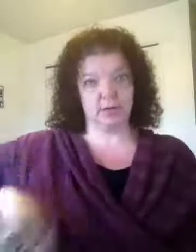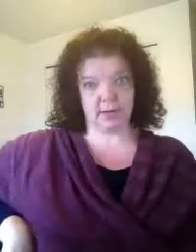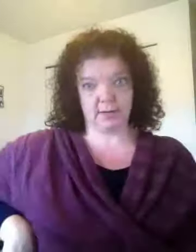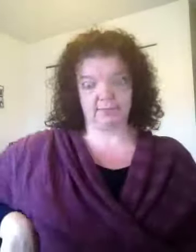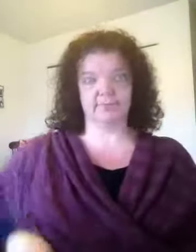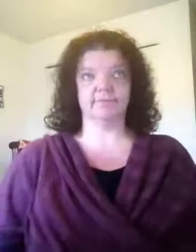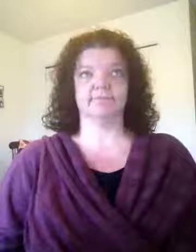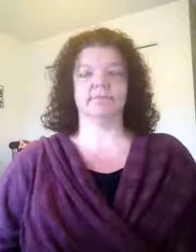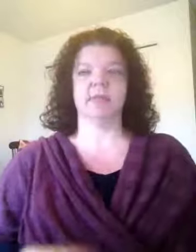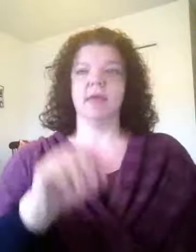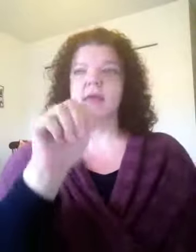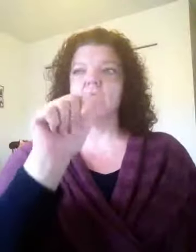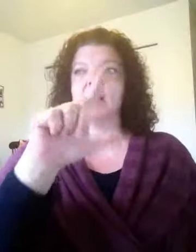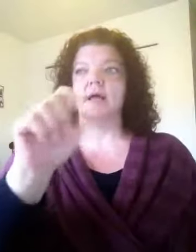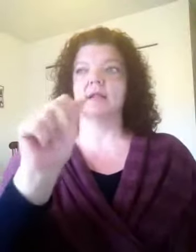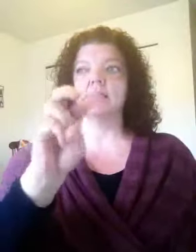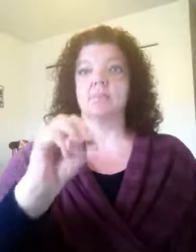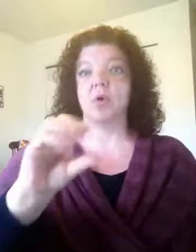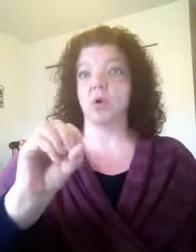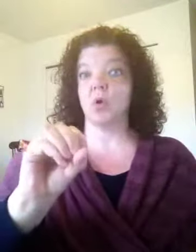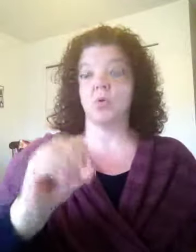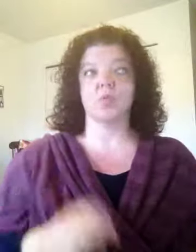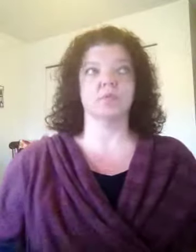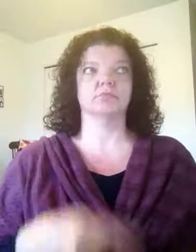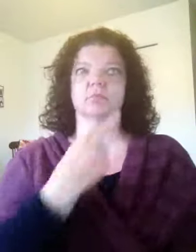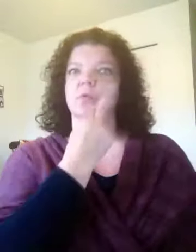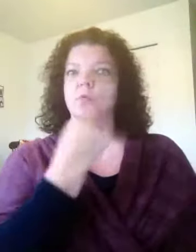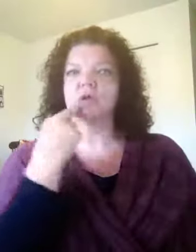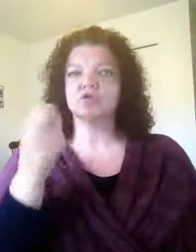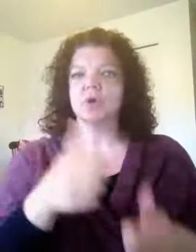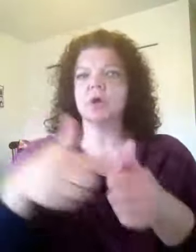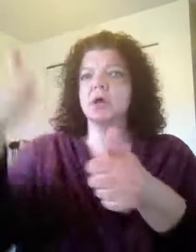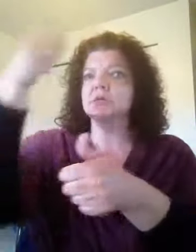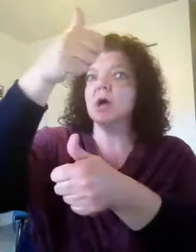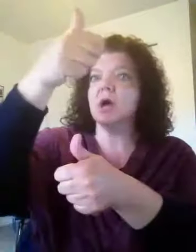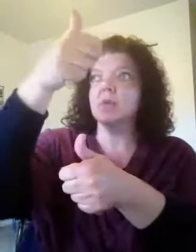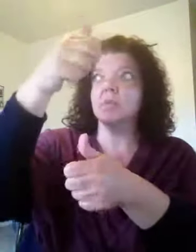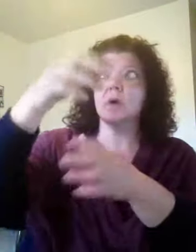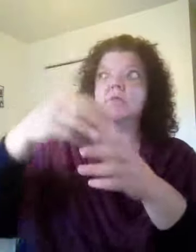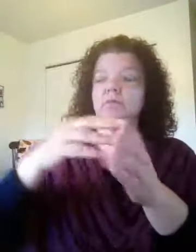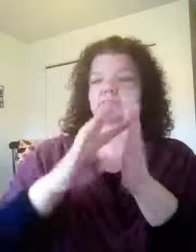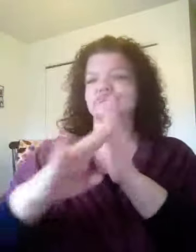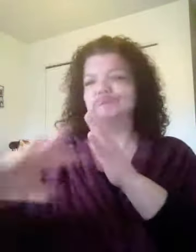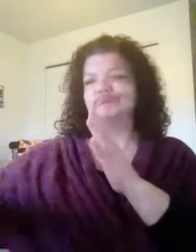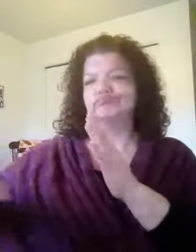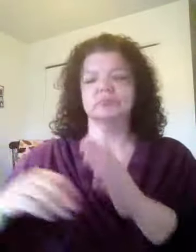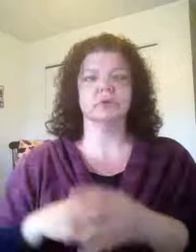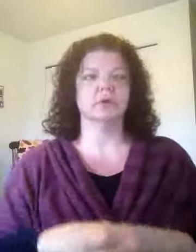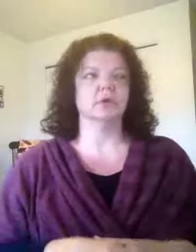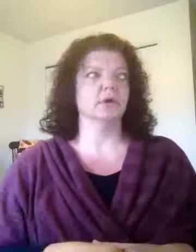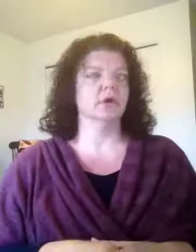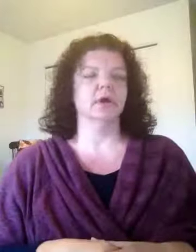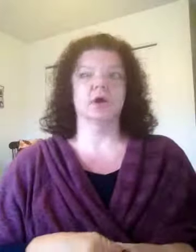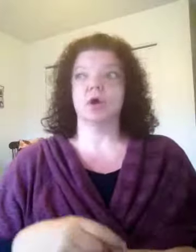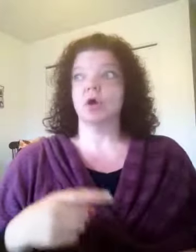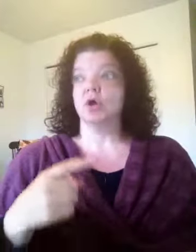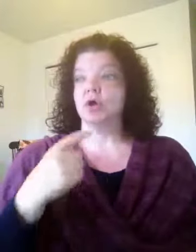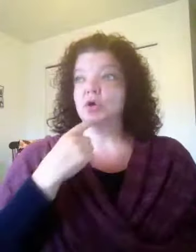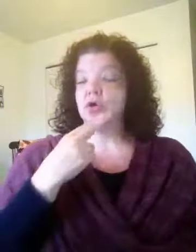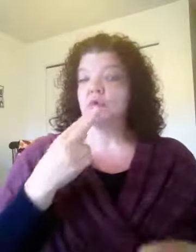The restaurant on top of That you guys just named to me were all landmarks. But they're all landmarks that are